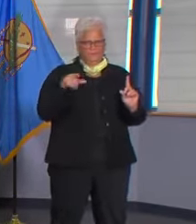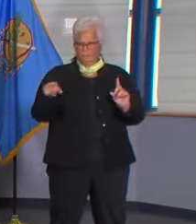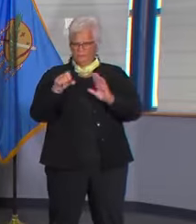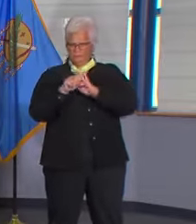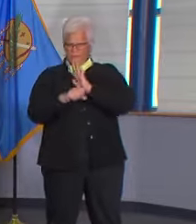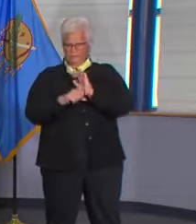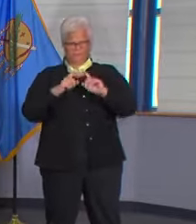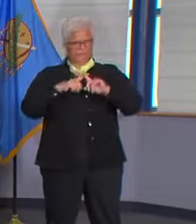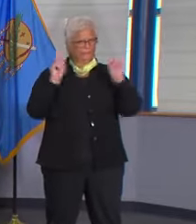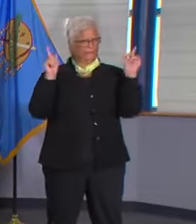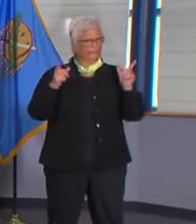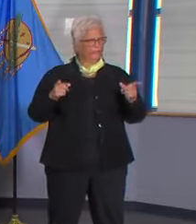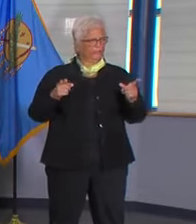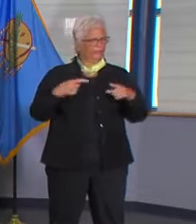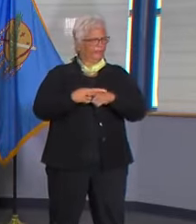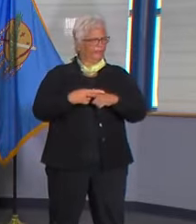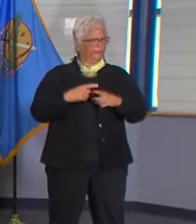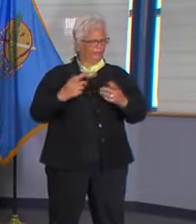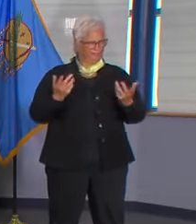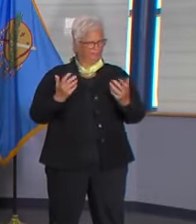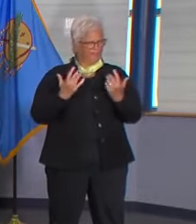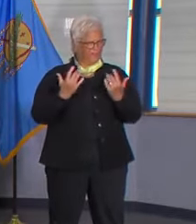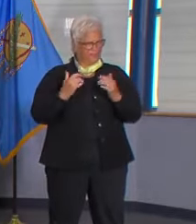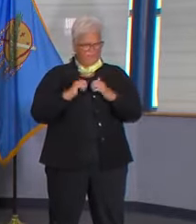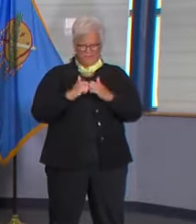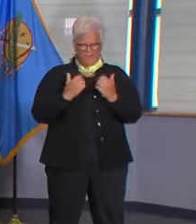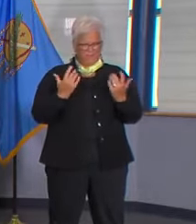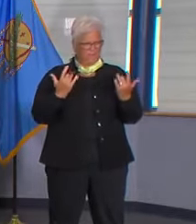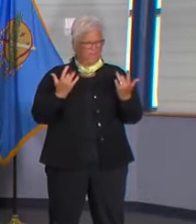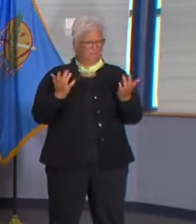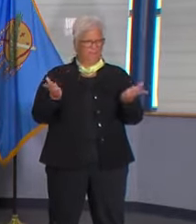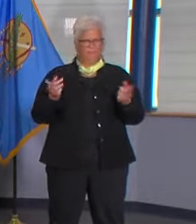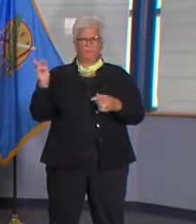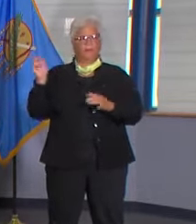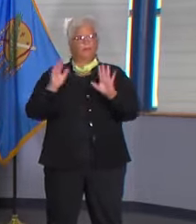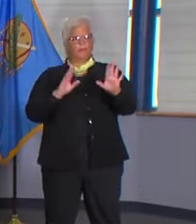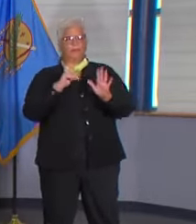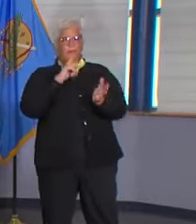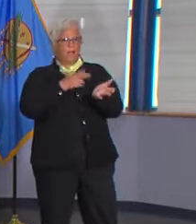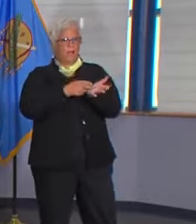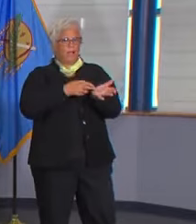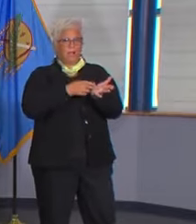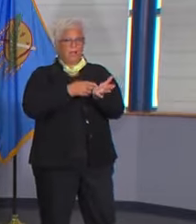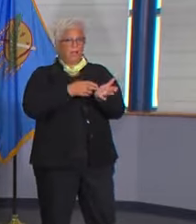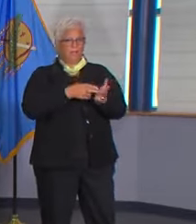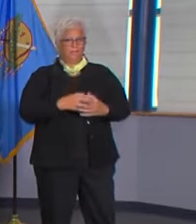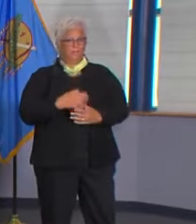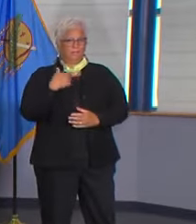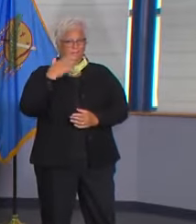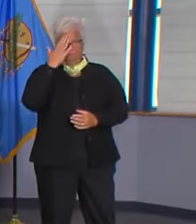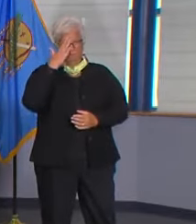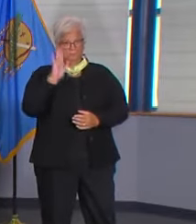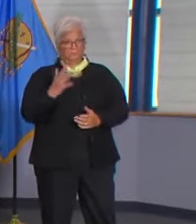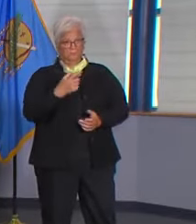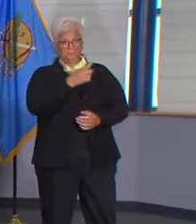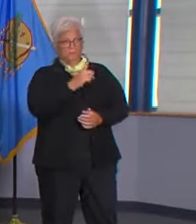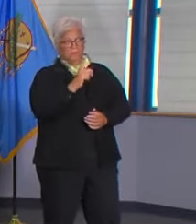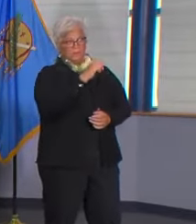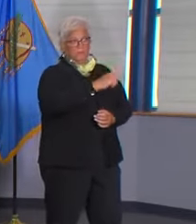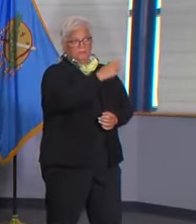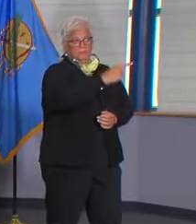And so the question is why the difference? And all honesty, that's a question that you need to ask the state. And I'm not evading the question. It's